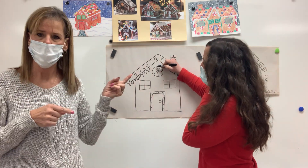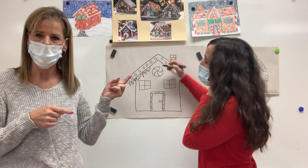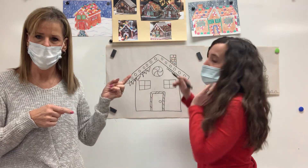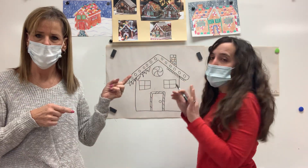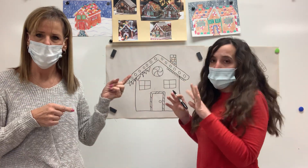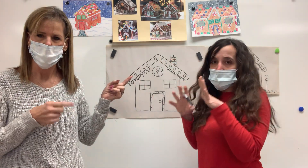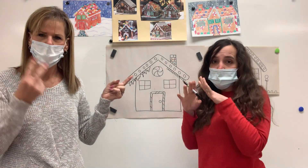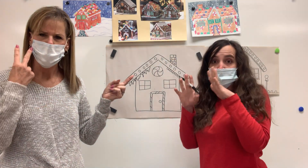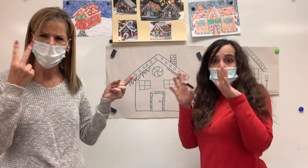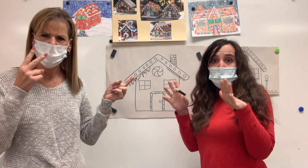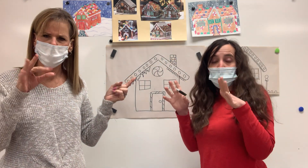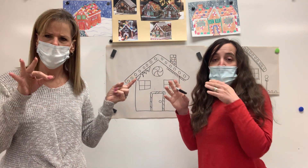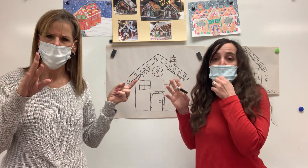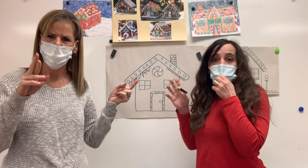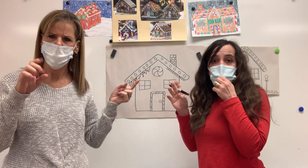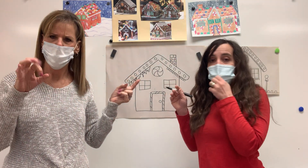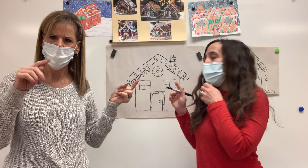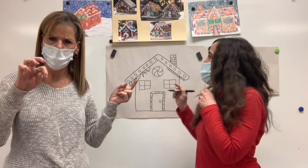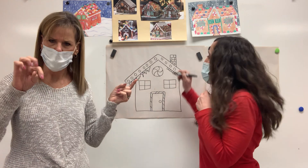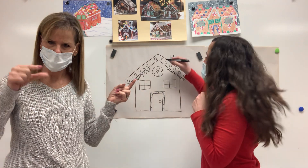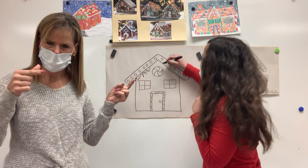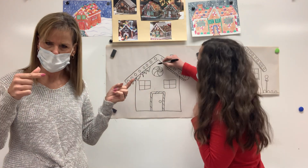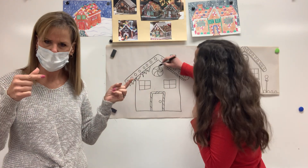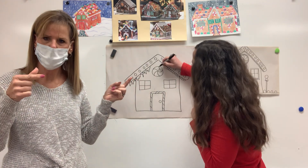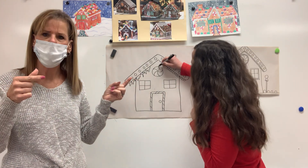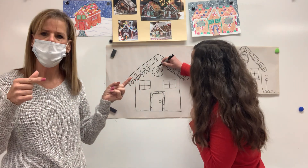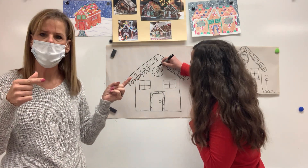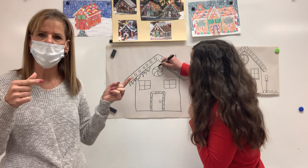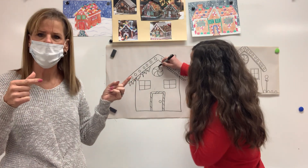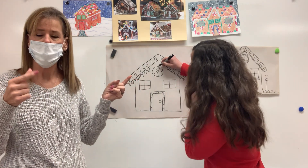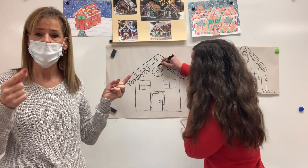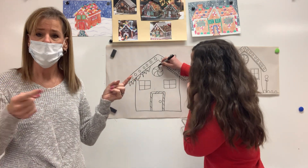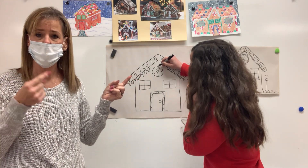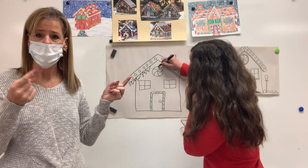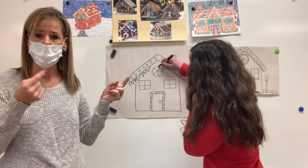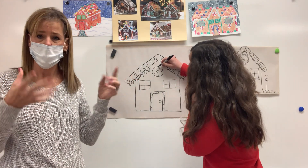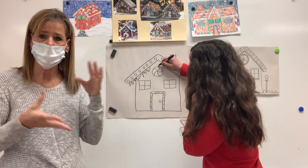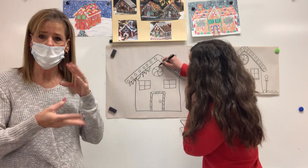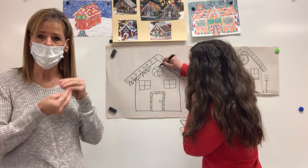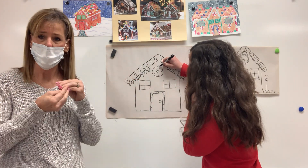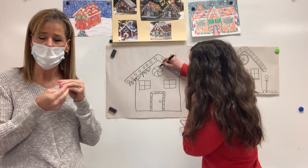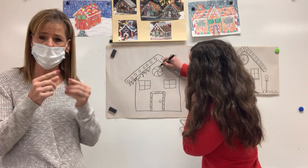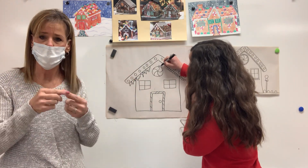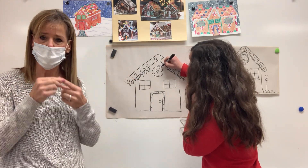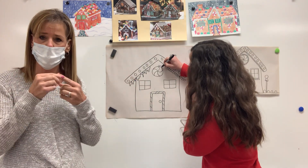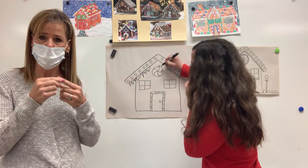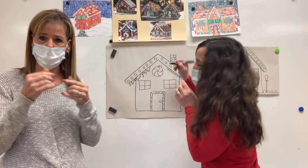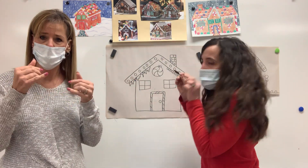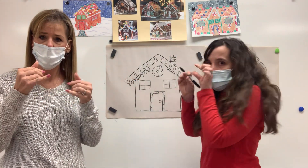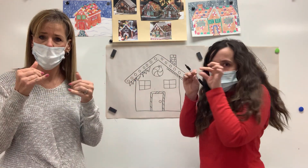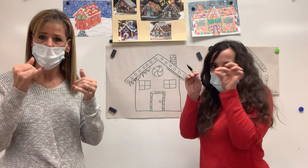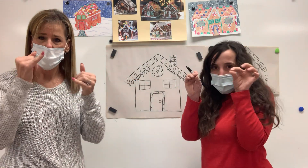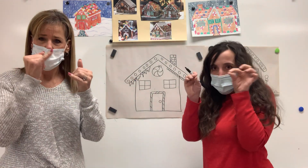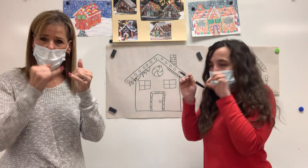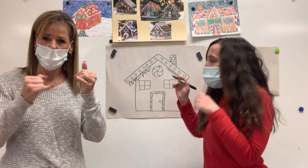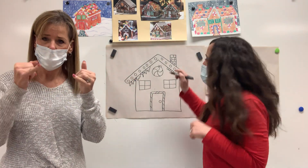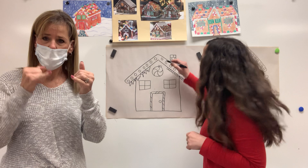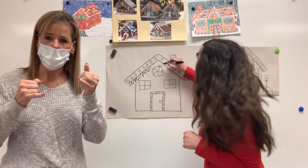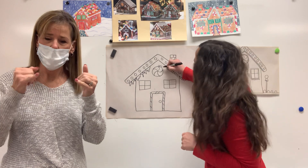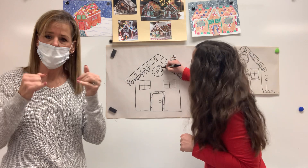see the frosting sort of peeking out. Sometimes they will even add some special lines with a skinny, skinny tip of